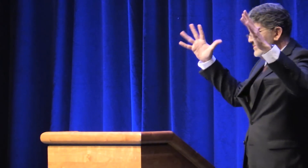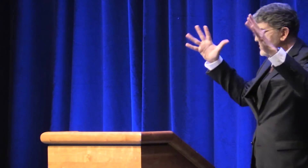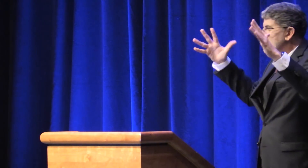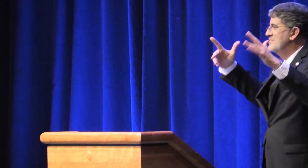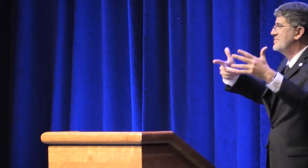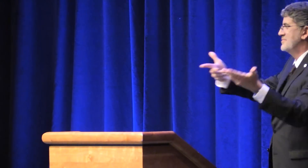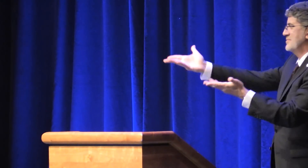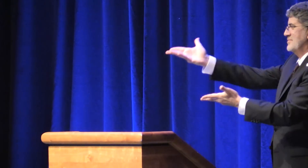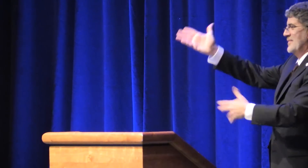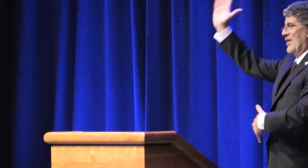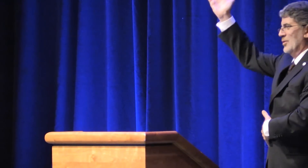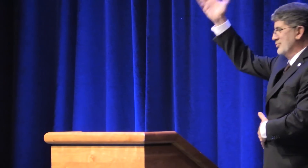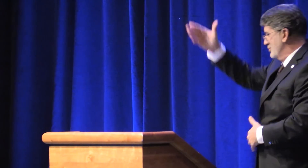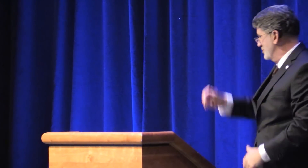stage.